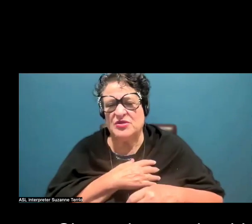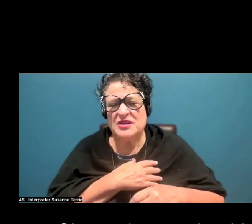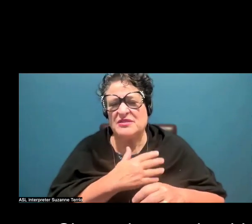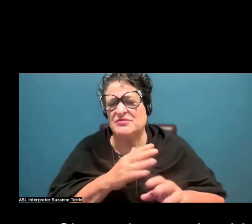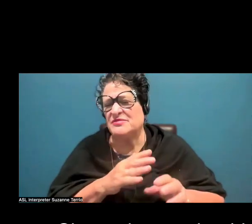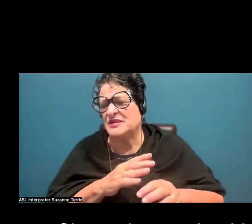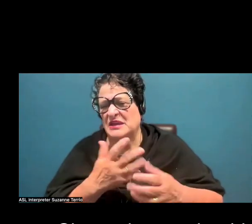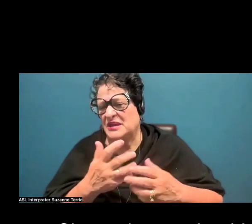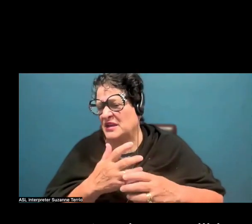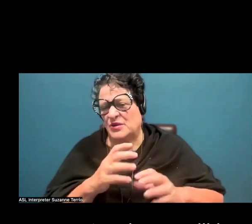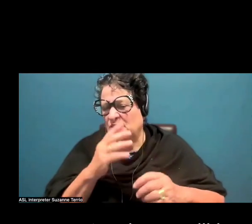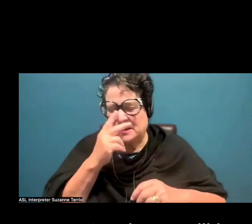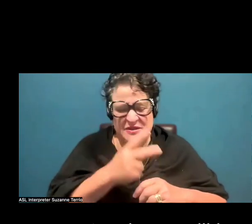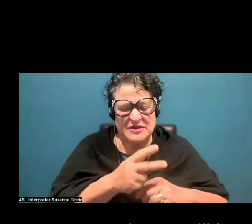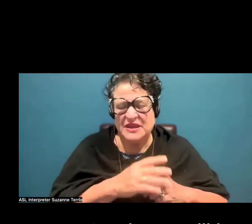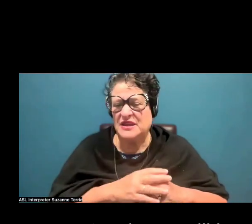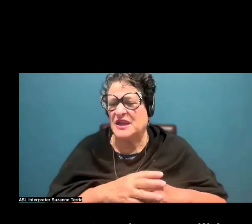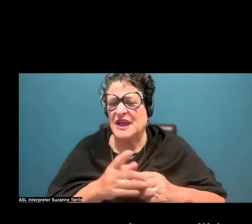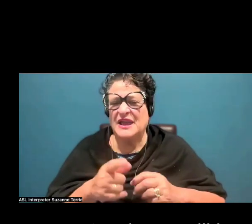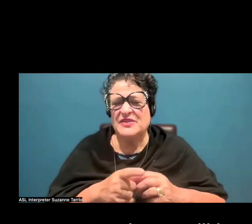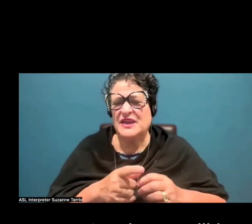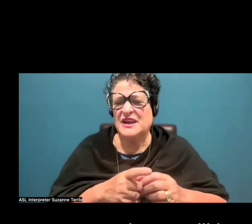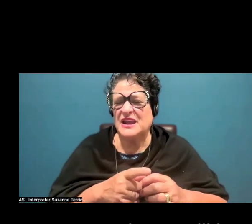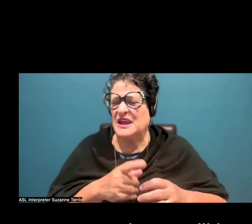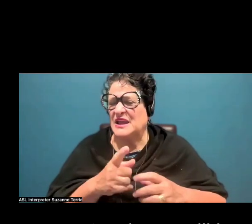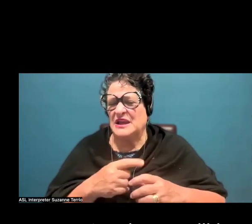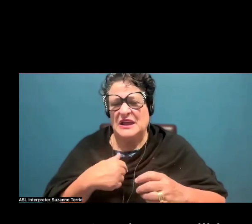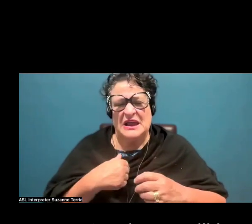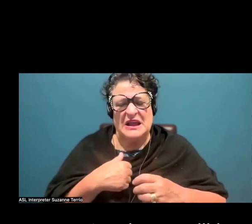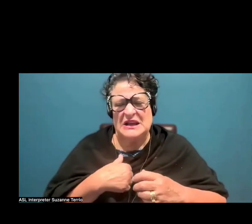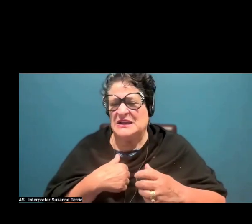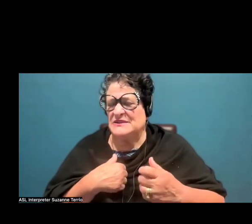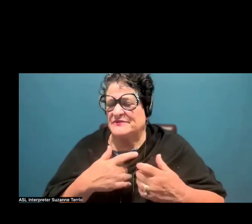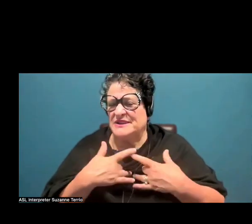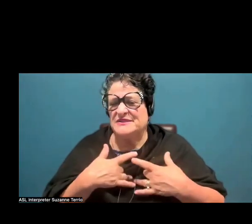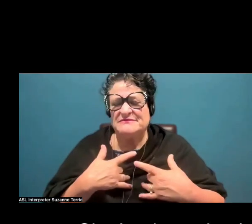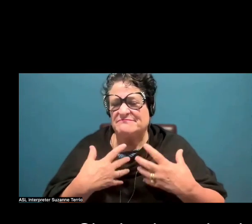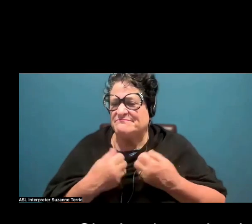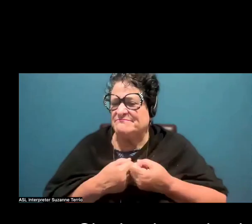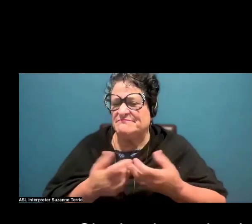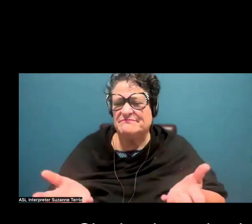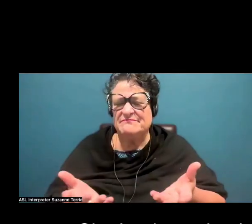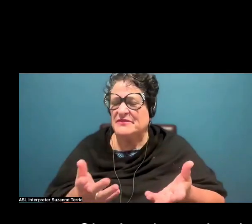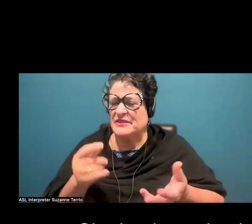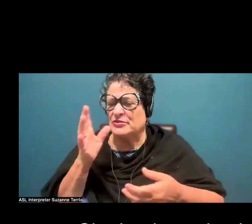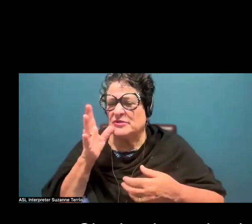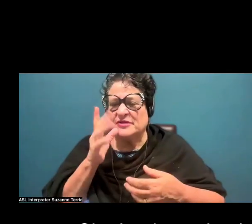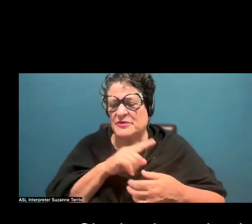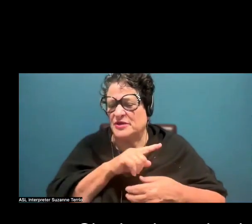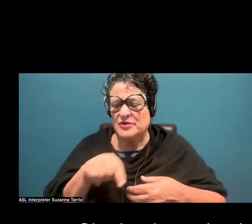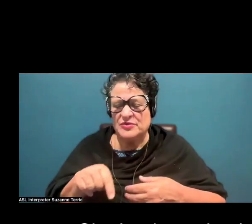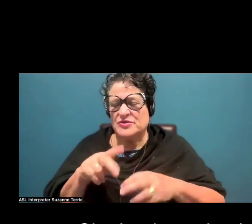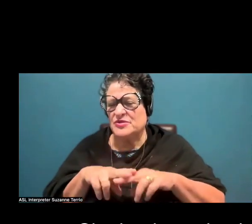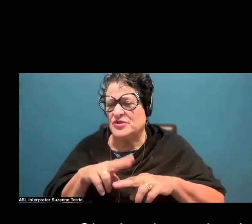so I can't see anything else, and at her touch, my will breaks, the fight in me gone like a candle blown out. She leads me back to my chair and sits me